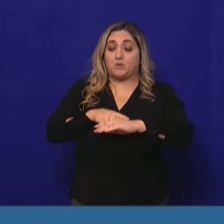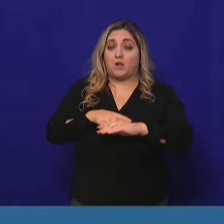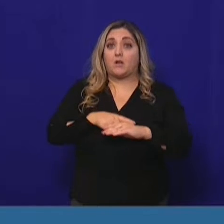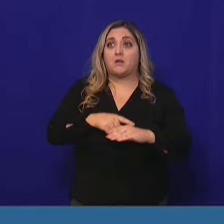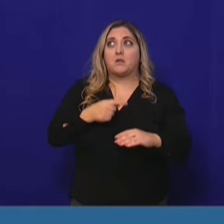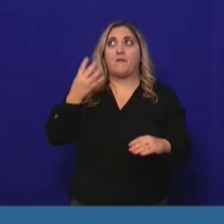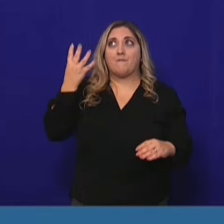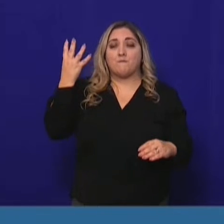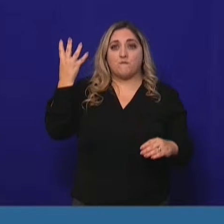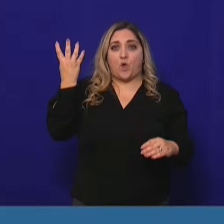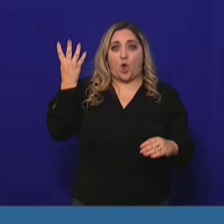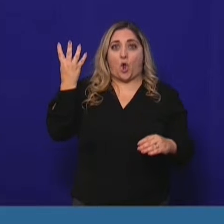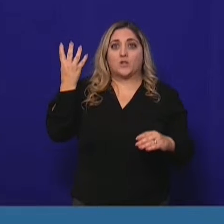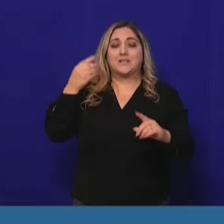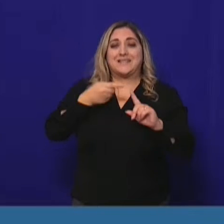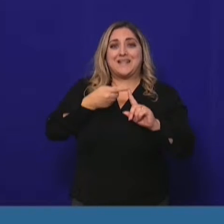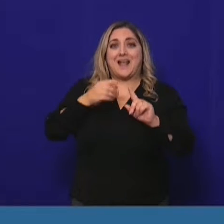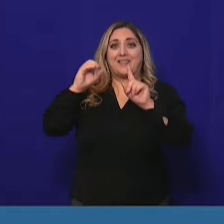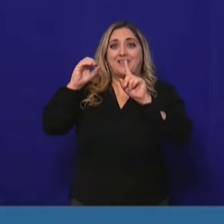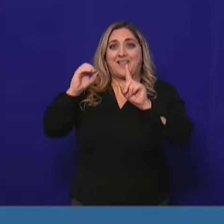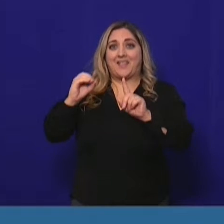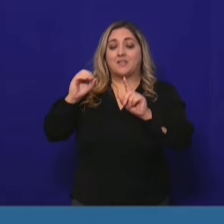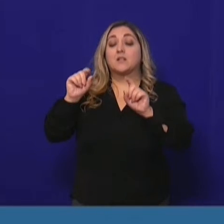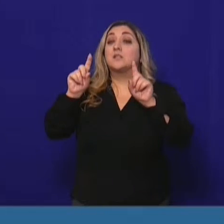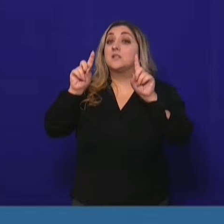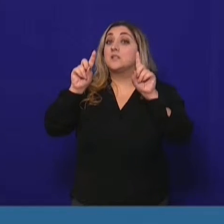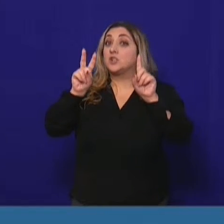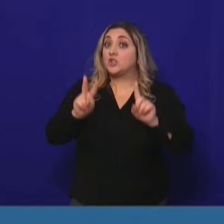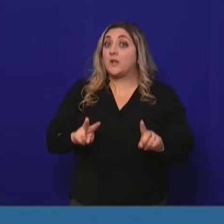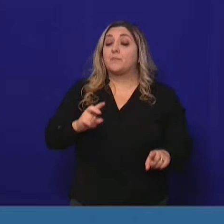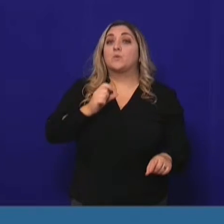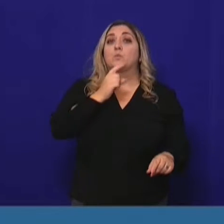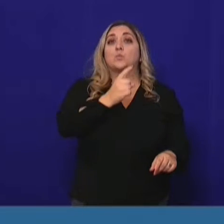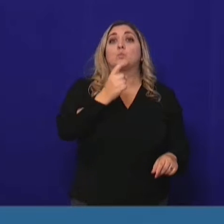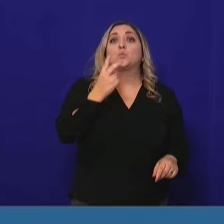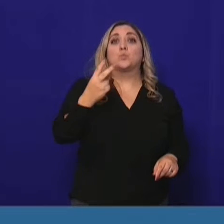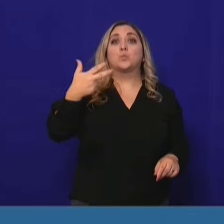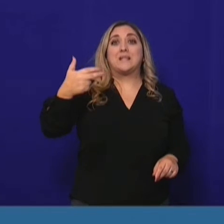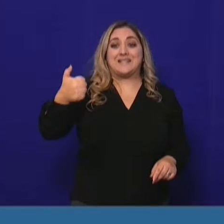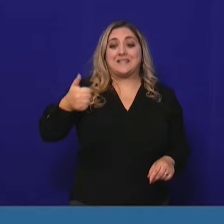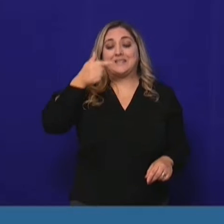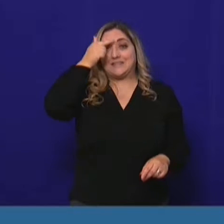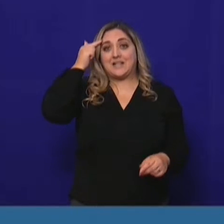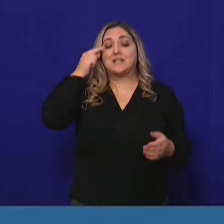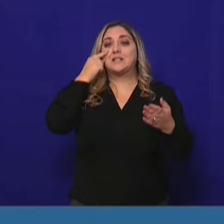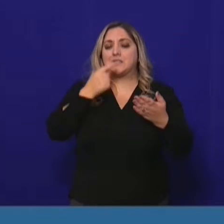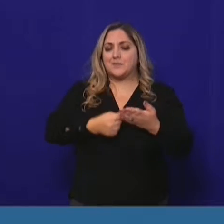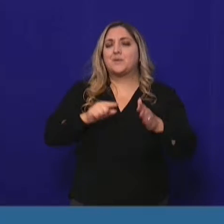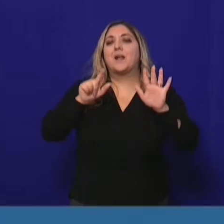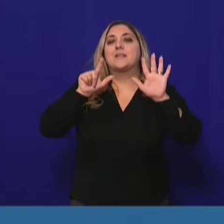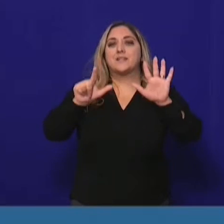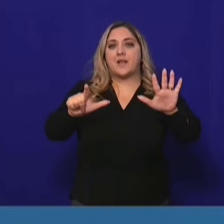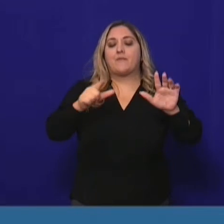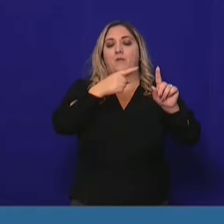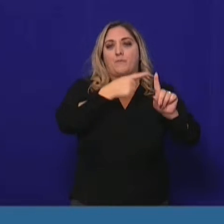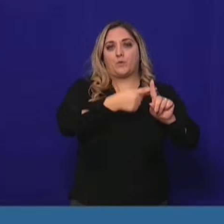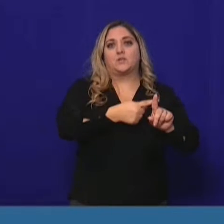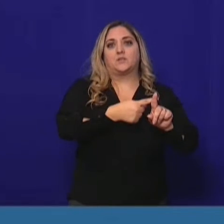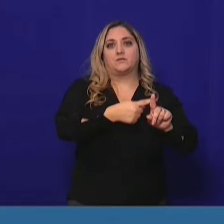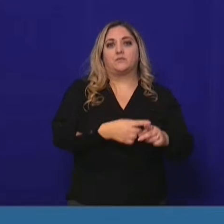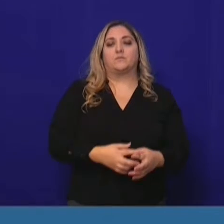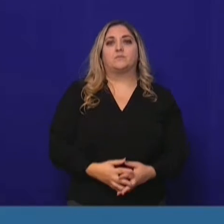ta' Diċembru sal-10 ta' Diċembru għamilna 1286 u minn dawn kellna 7 li huma pożittivi.